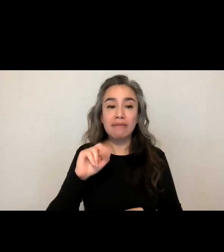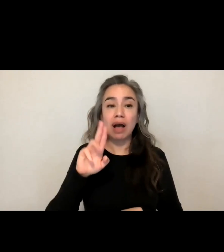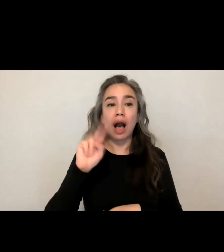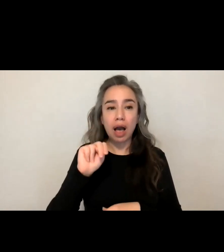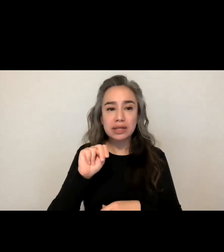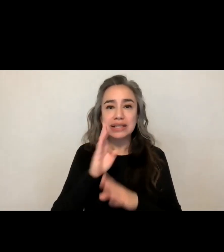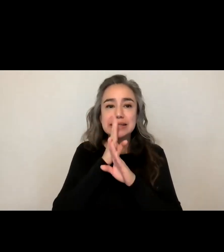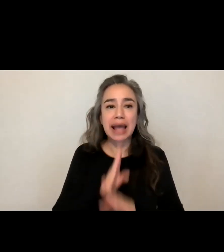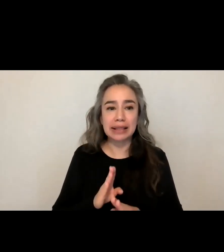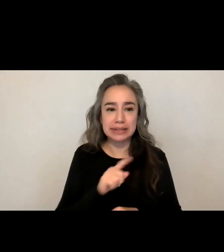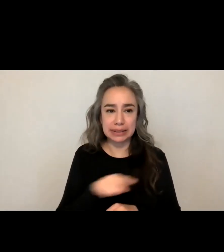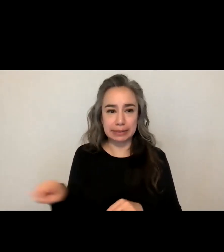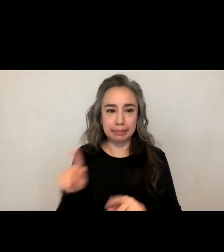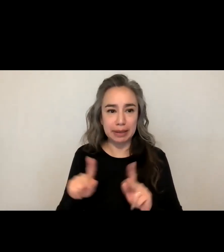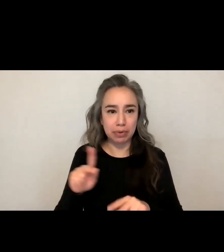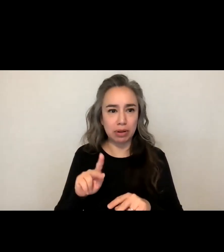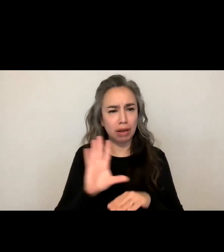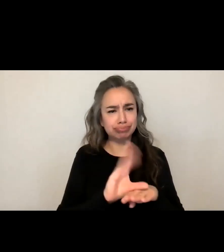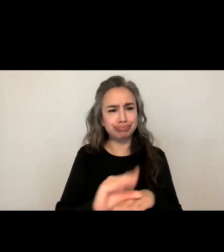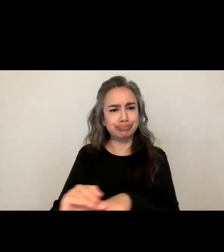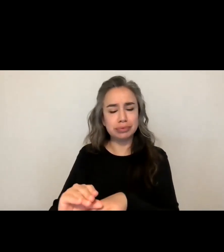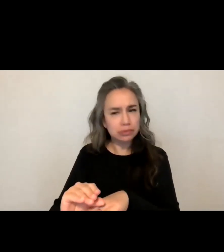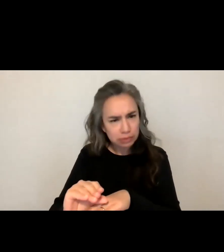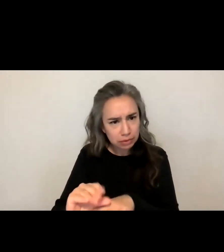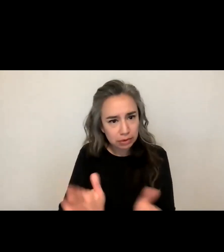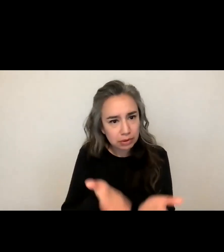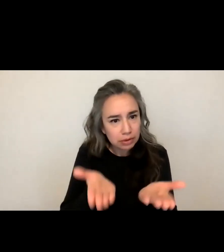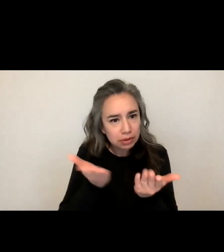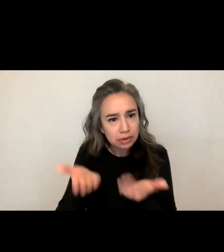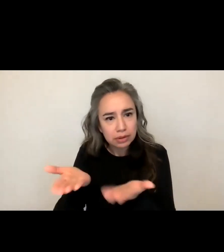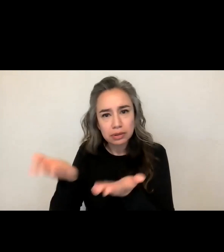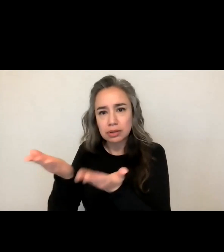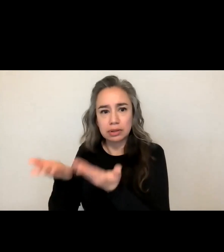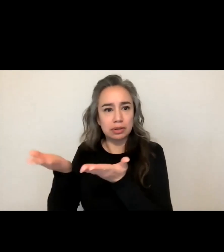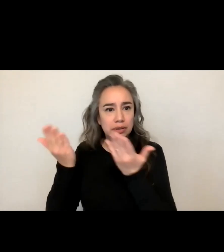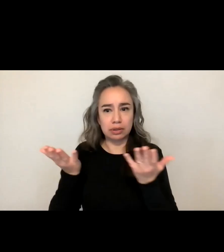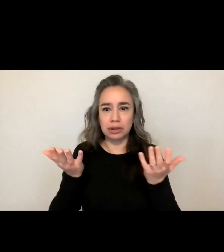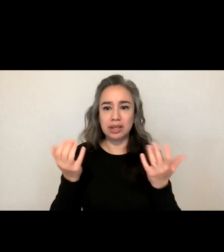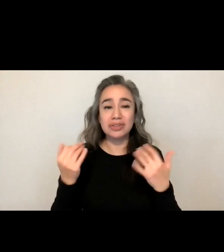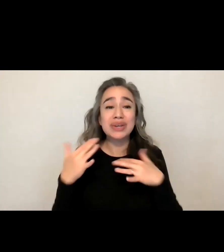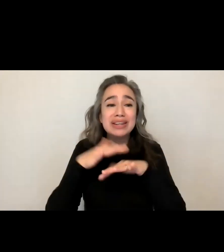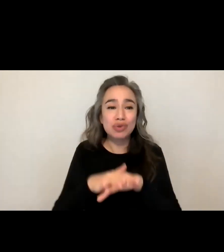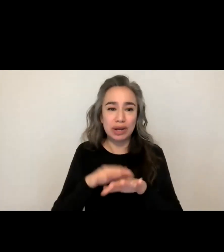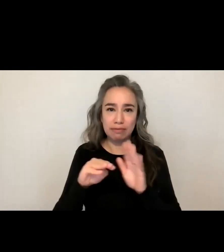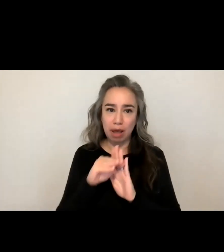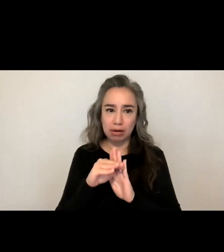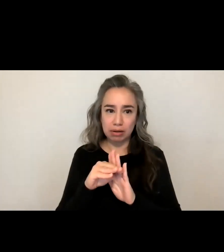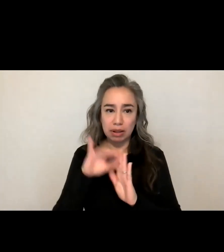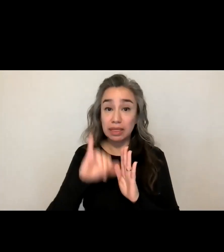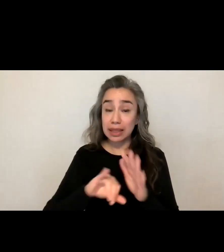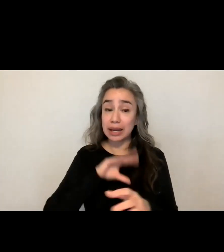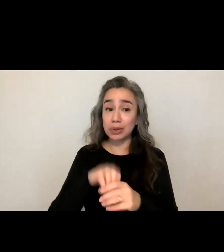sure that those perspectives are integrated in any model that we have about this going forward. And that includes in